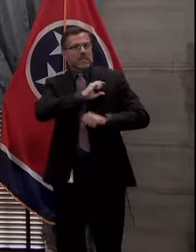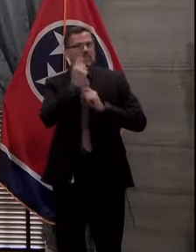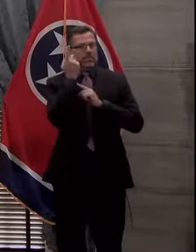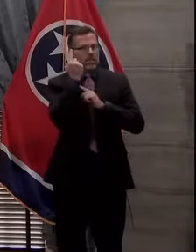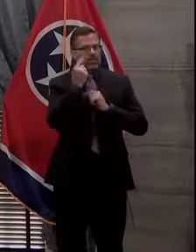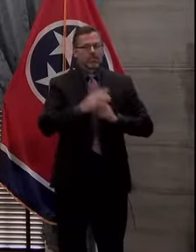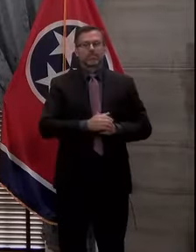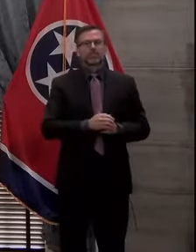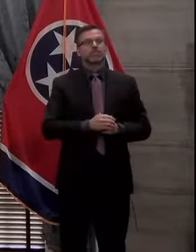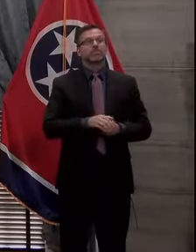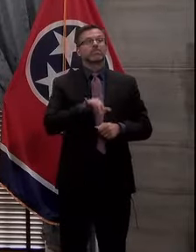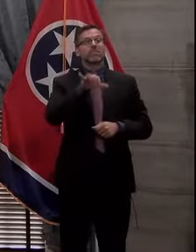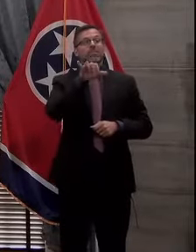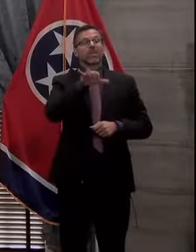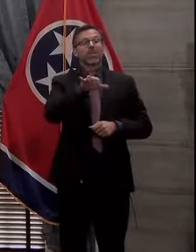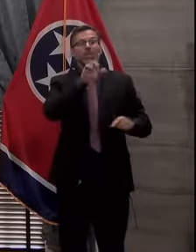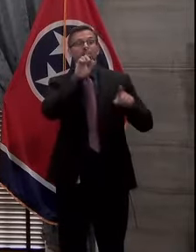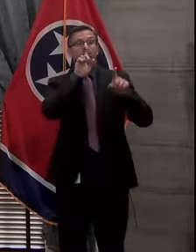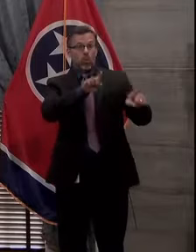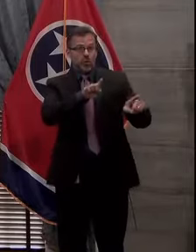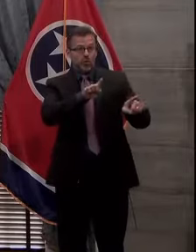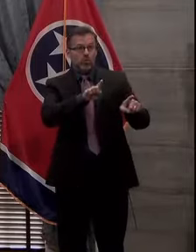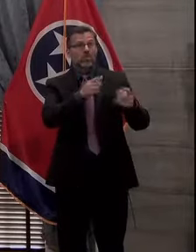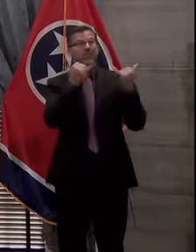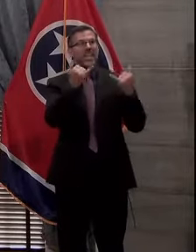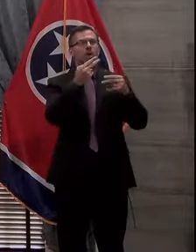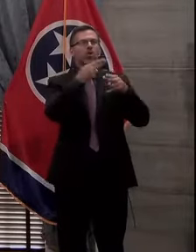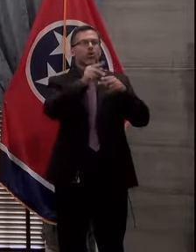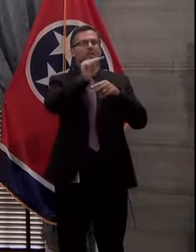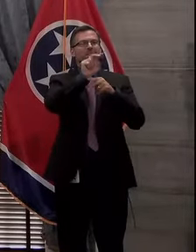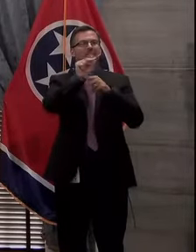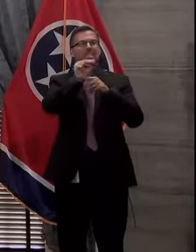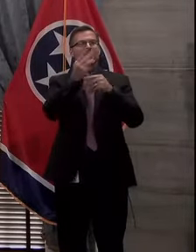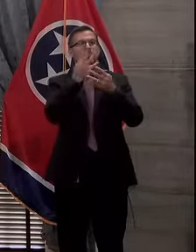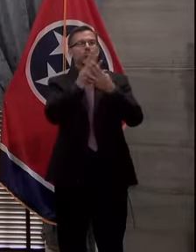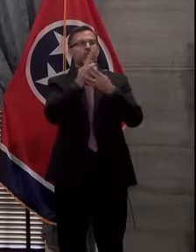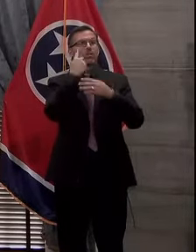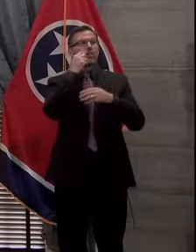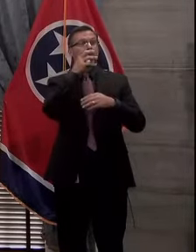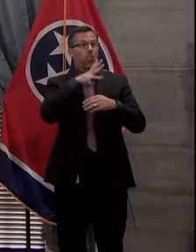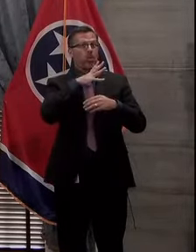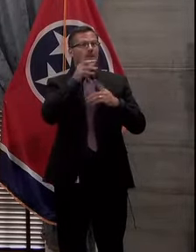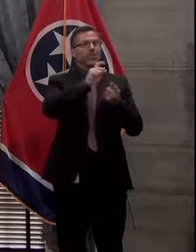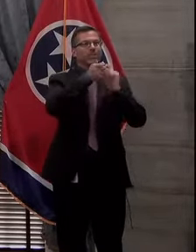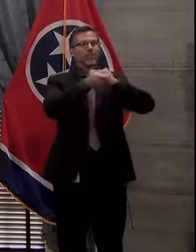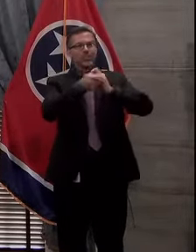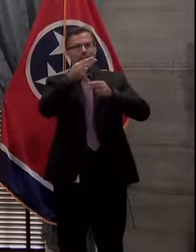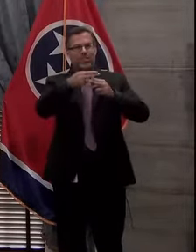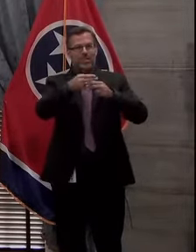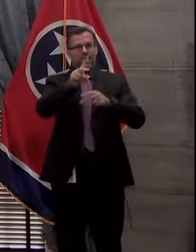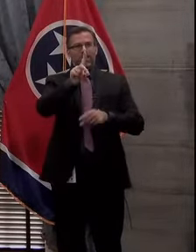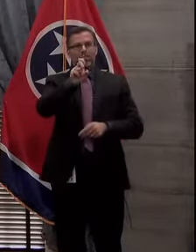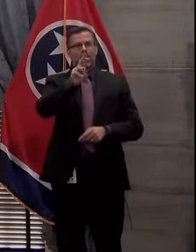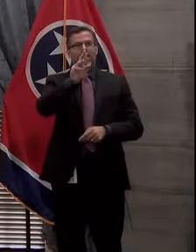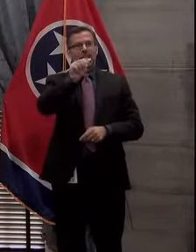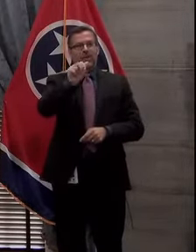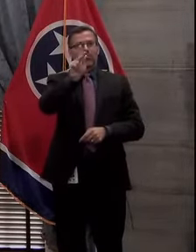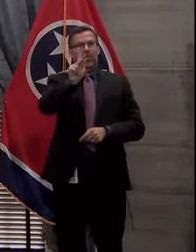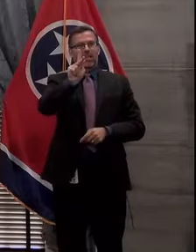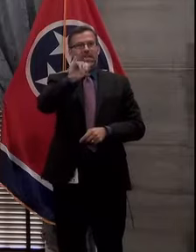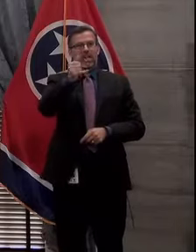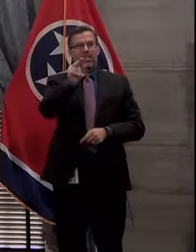Because of this executive order, their Tennessee prison for women will now be named the Deborah K. Johnson Rehabilitation